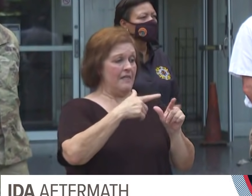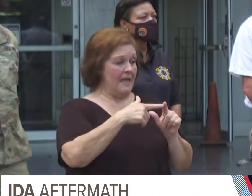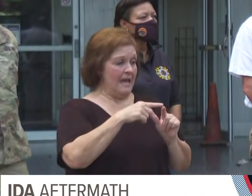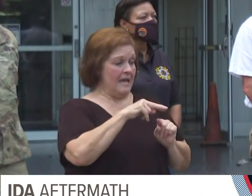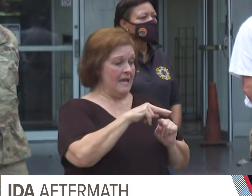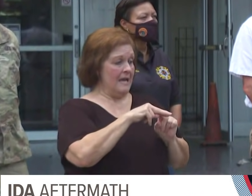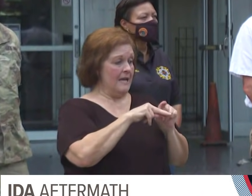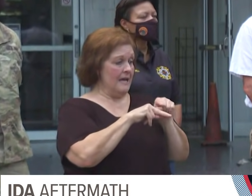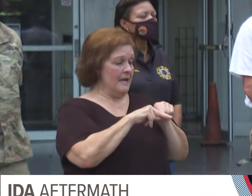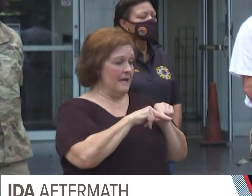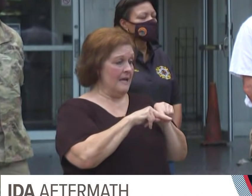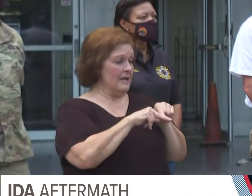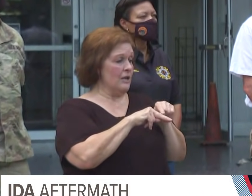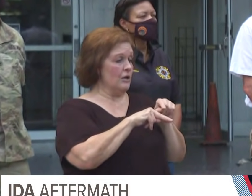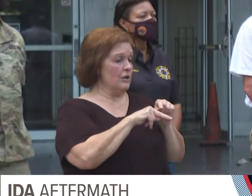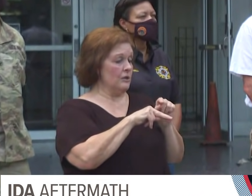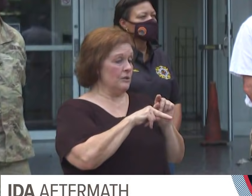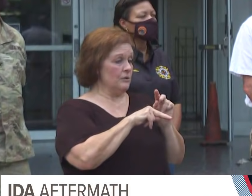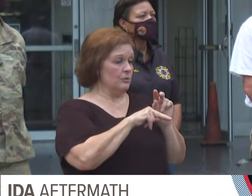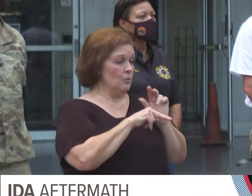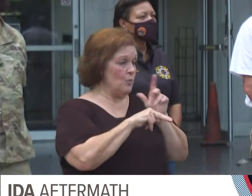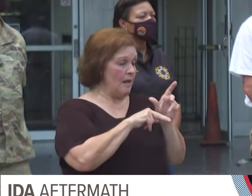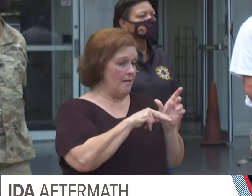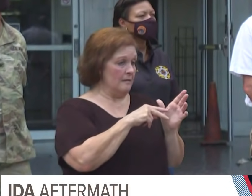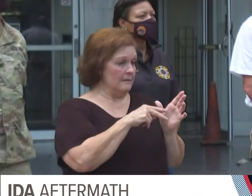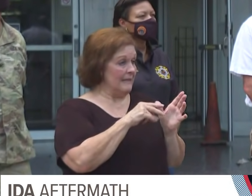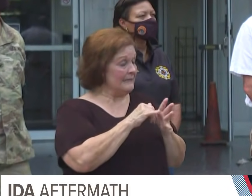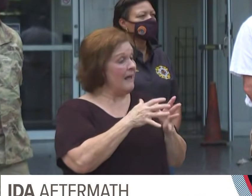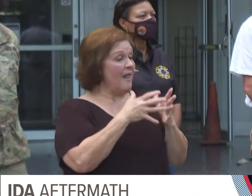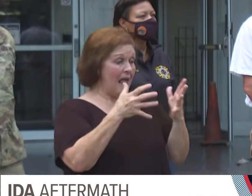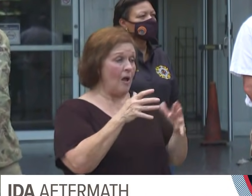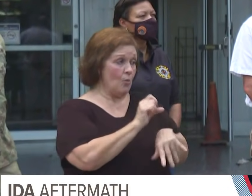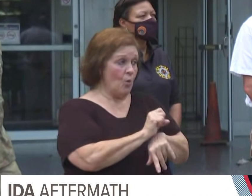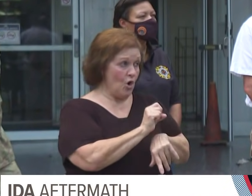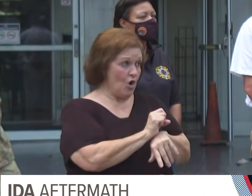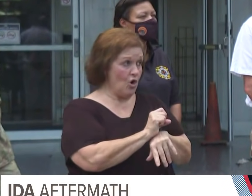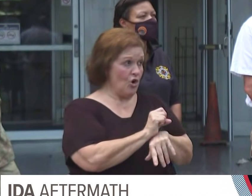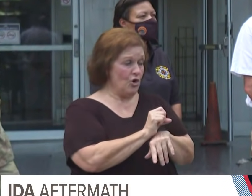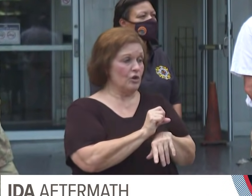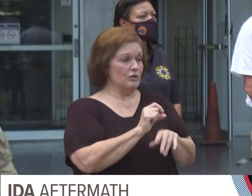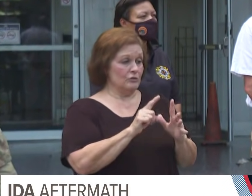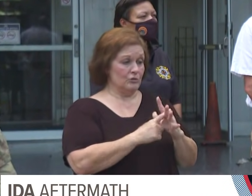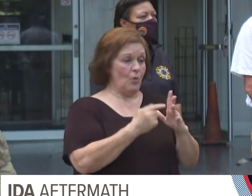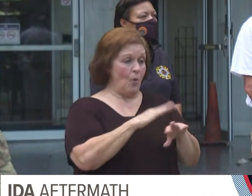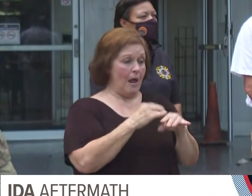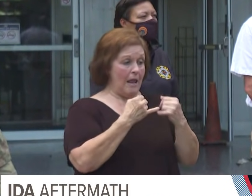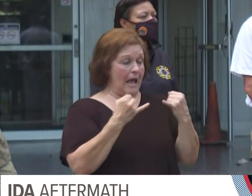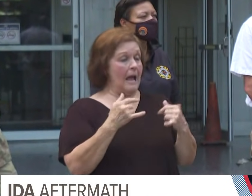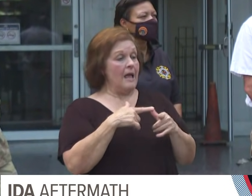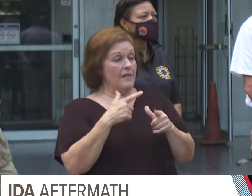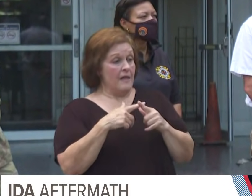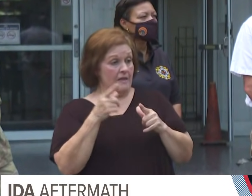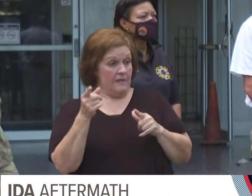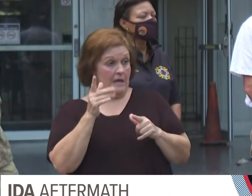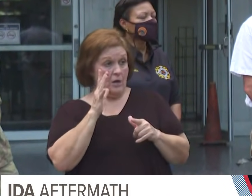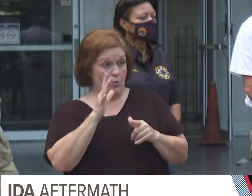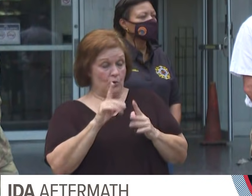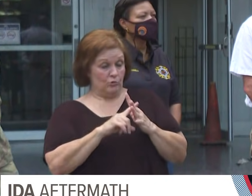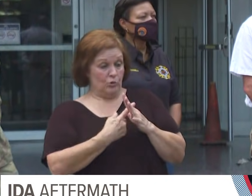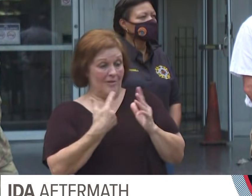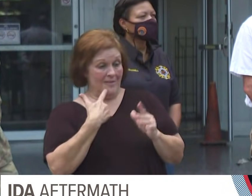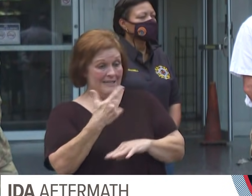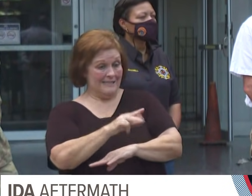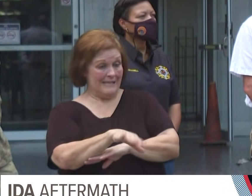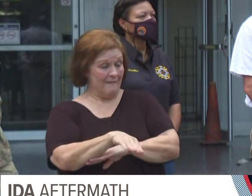to distribution throughout the city, which requires a huge amount of work to get that online. They're going to come out later this afternoon with